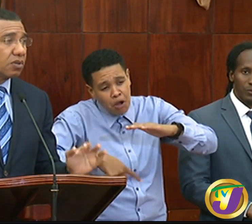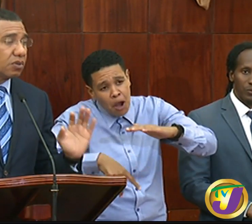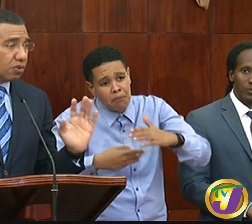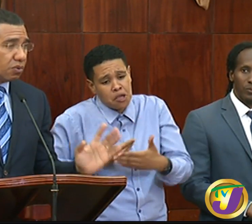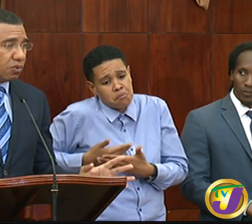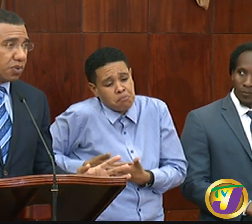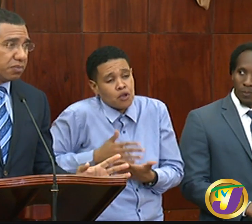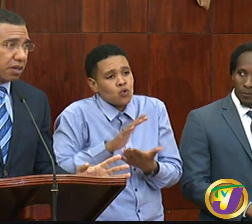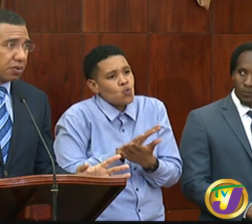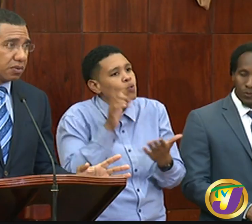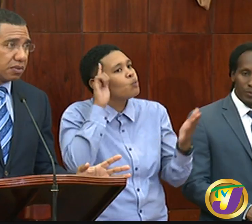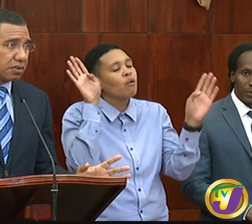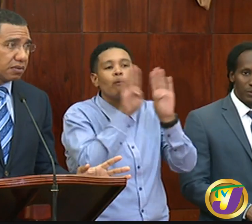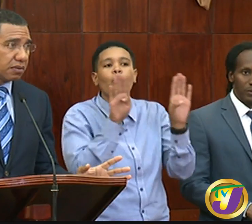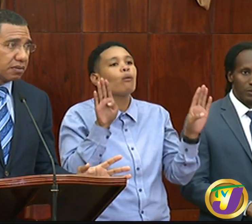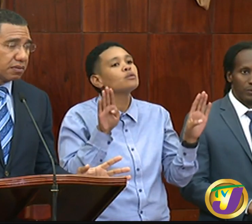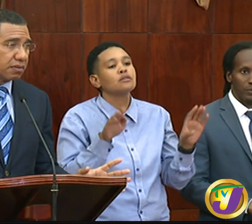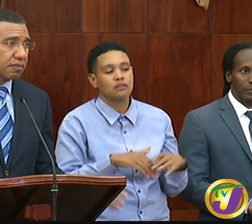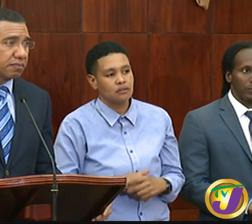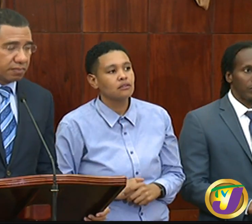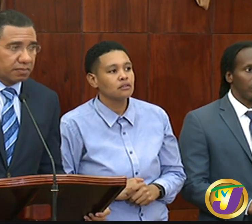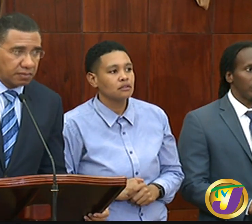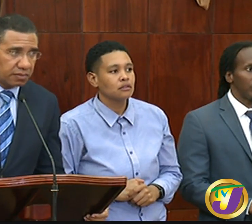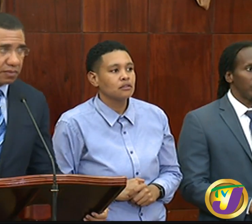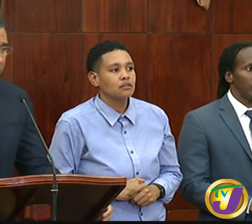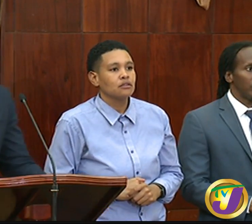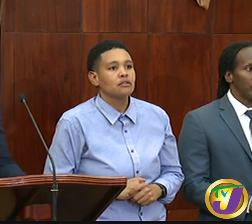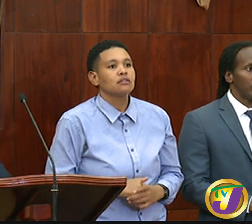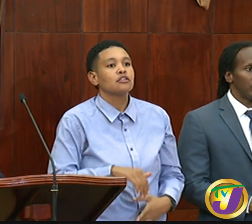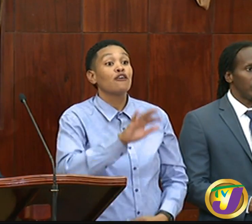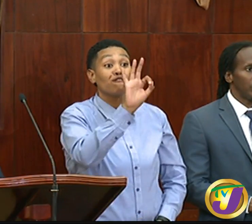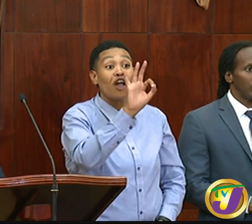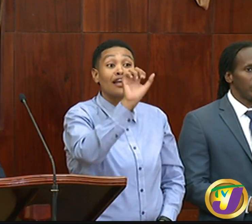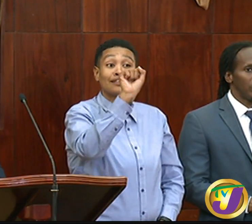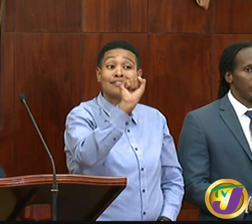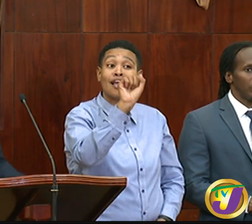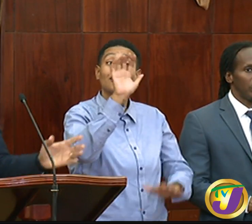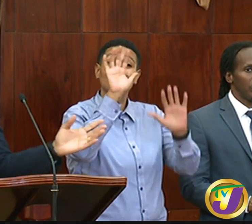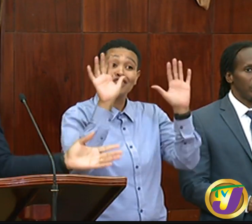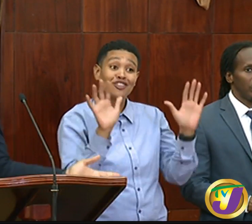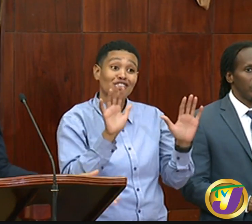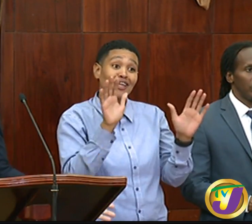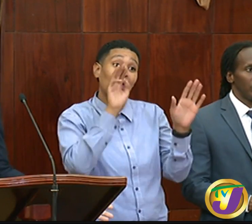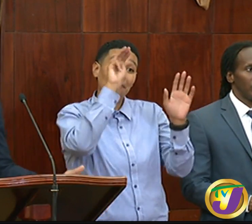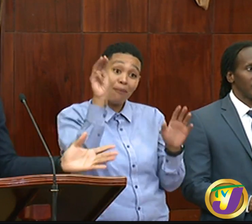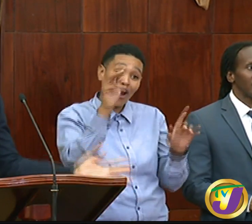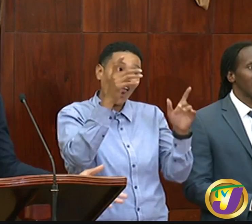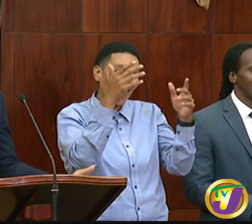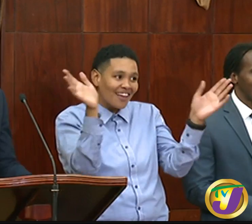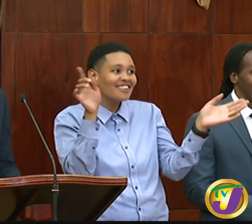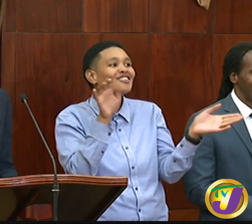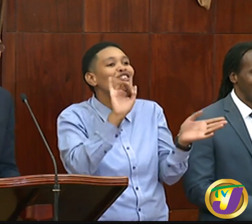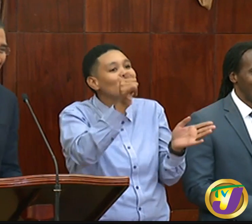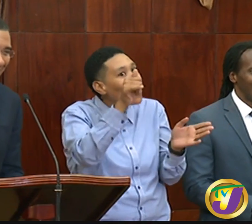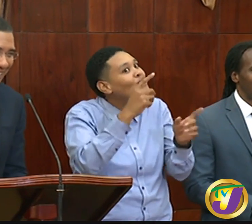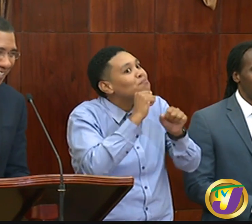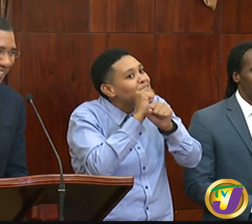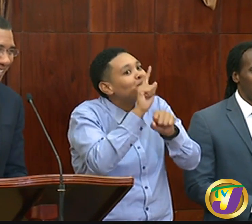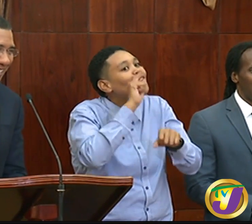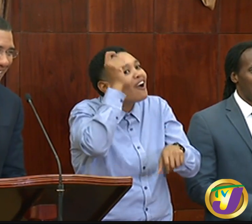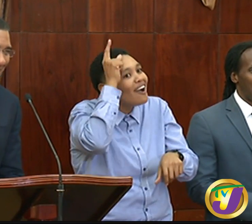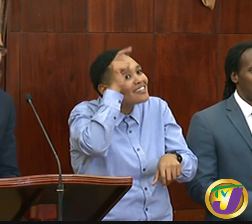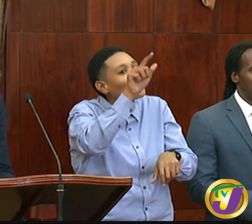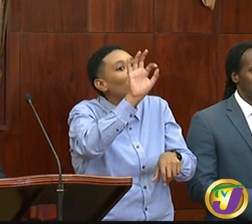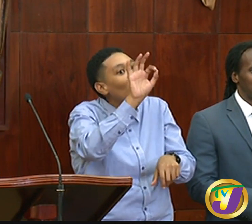schools will be closed. Thank you, Prime Minister. So it's Friday, Saturday, Sunday, Monday. You don't have to count all the Very days. good. I mean, So just to ensure that